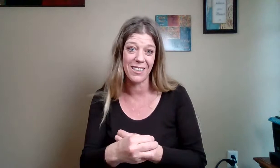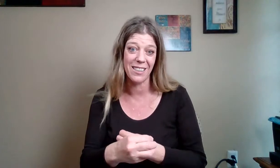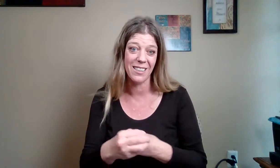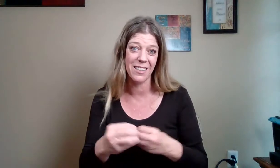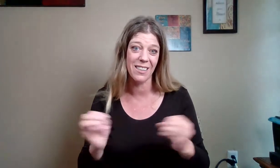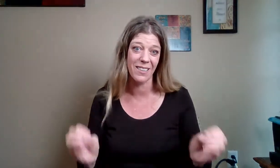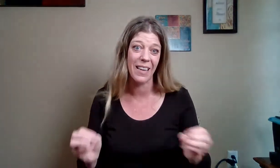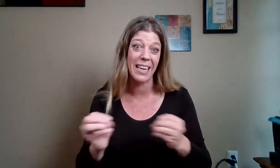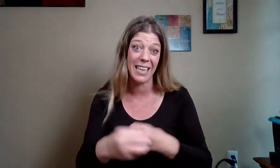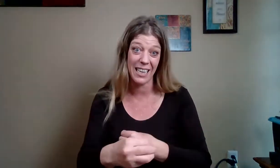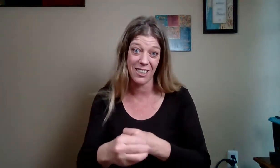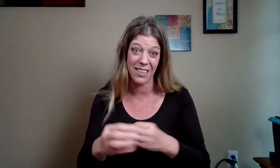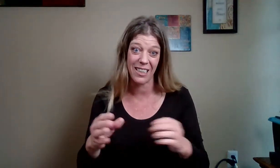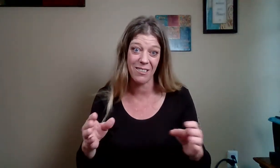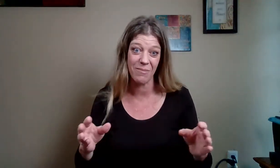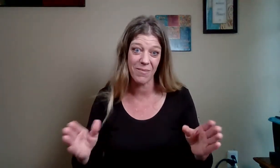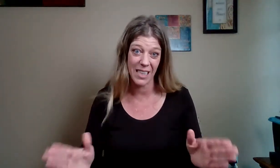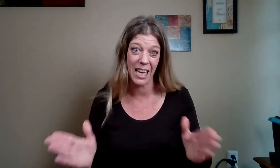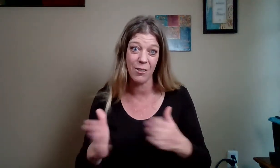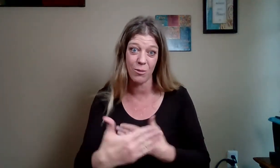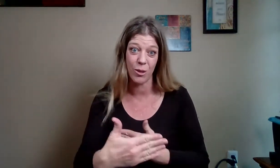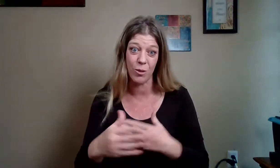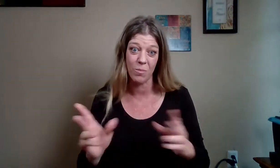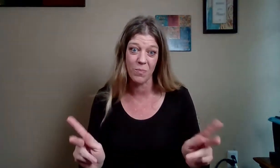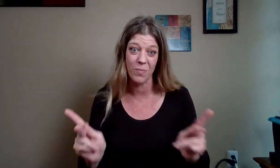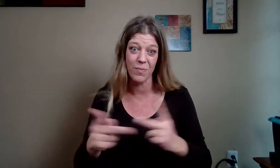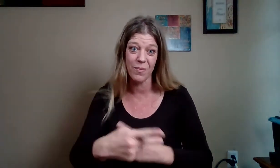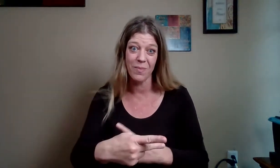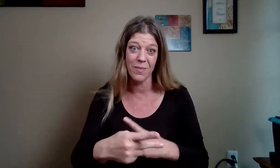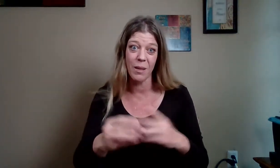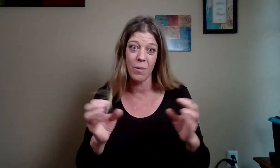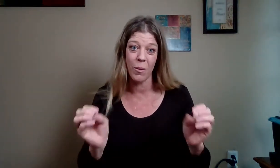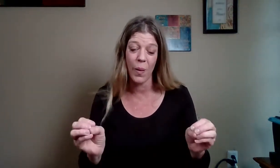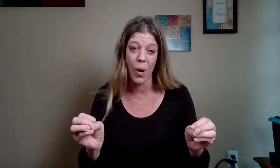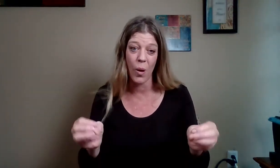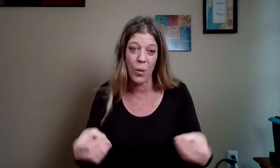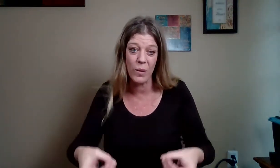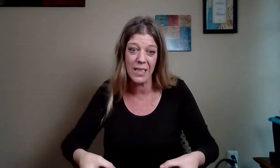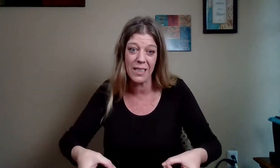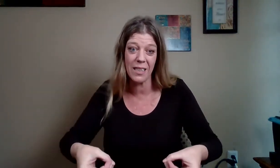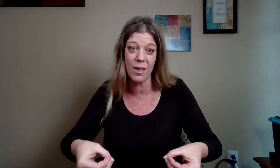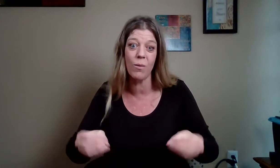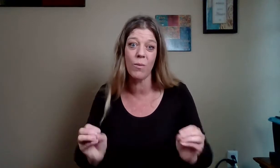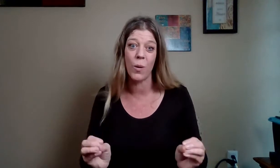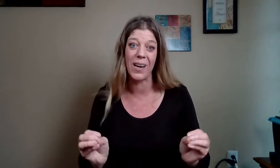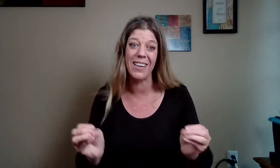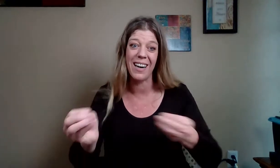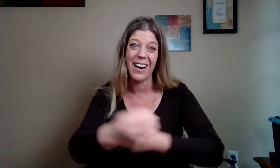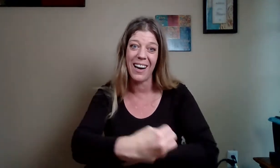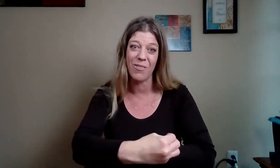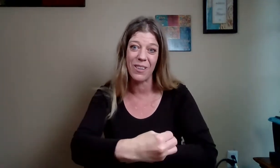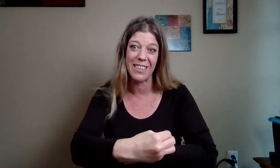Office. Like kitchen and room, but with O's for